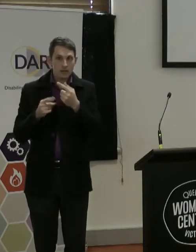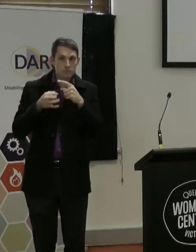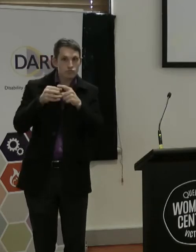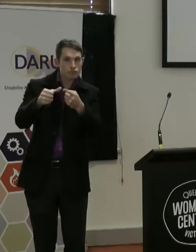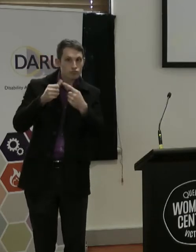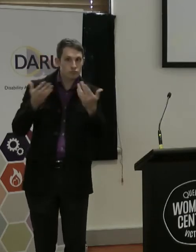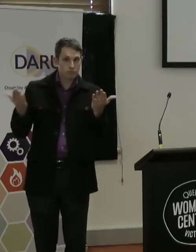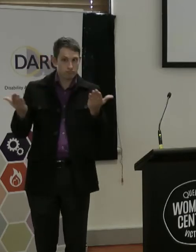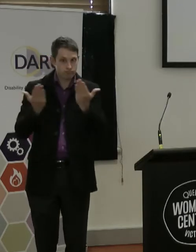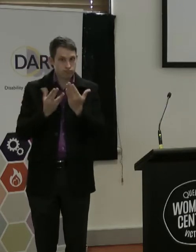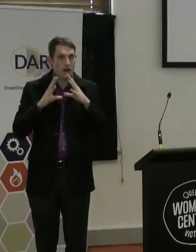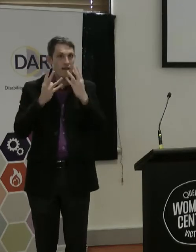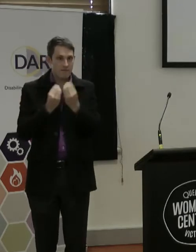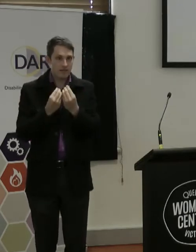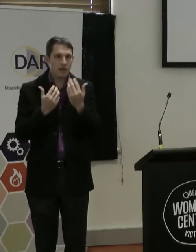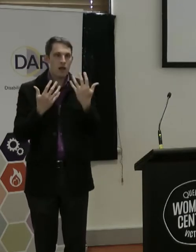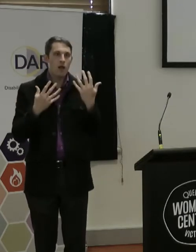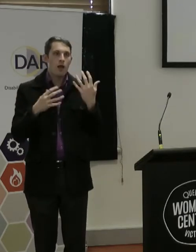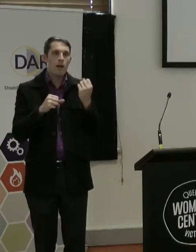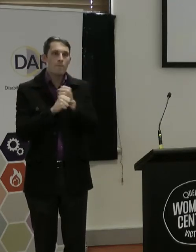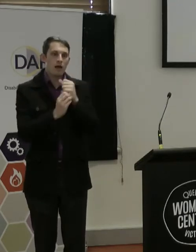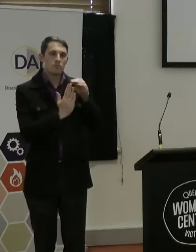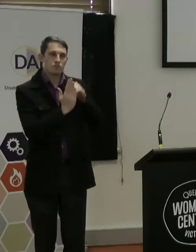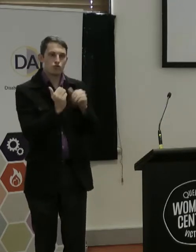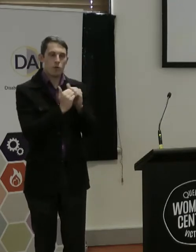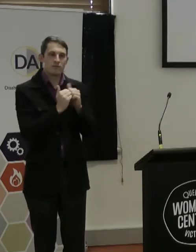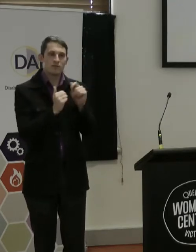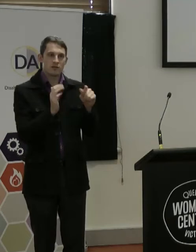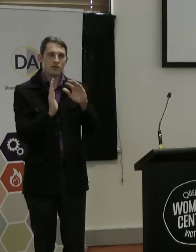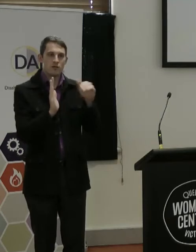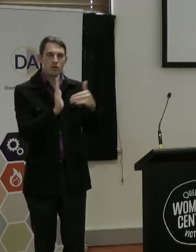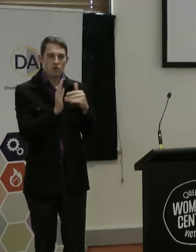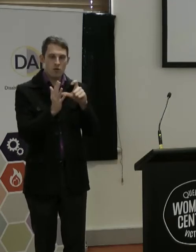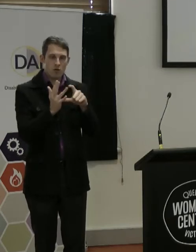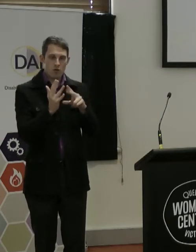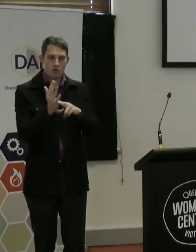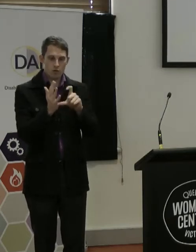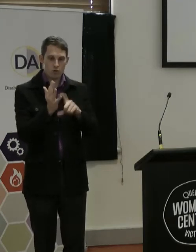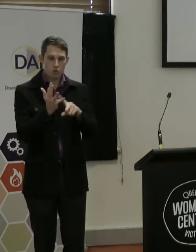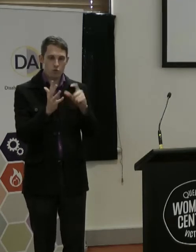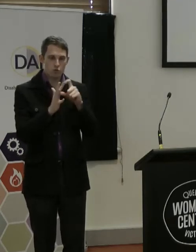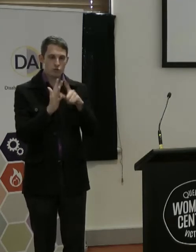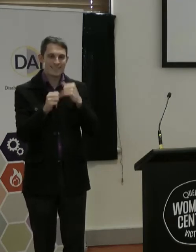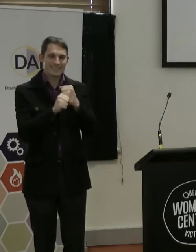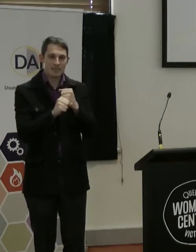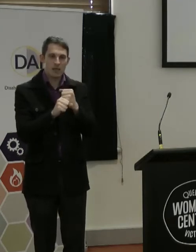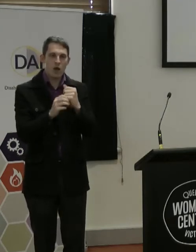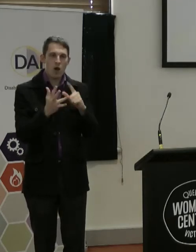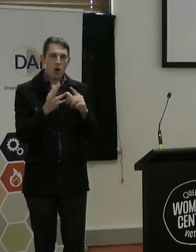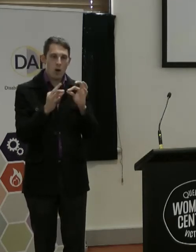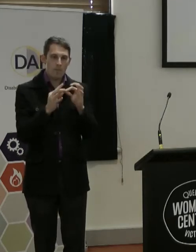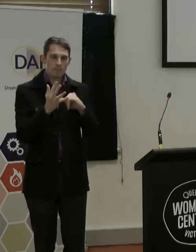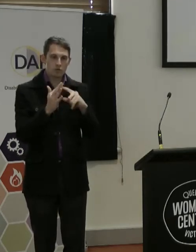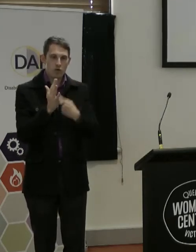down a set of concluding observations. And the concluding observations really set out what Australia is doing well in terms